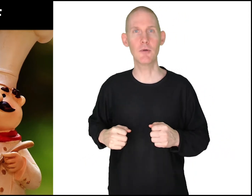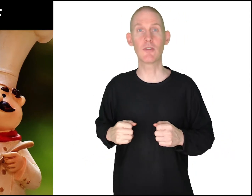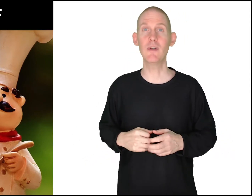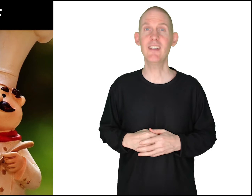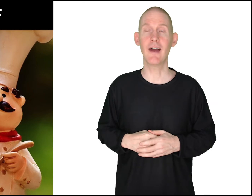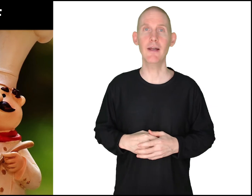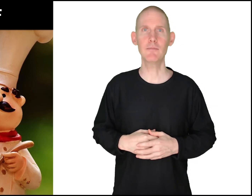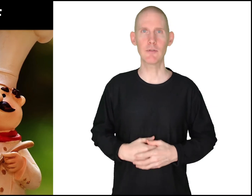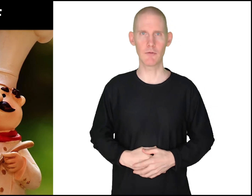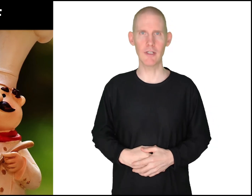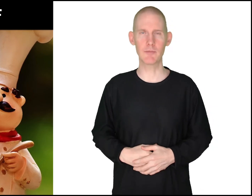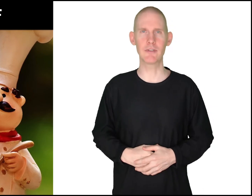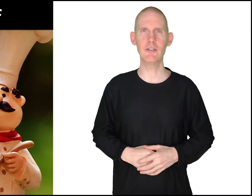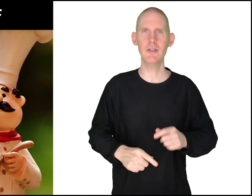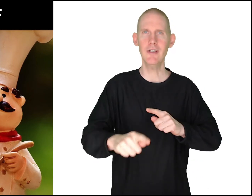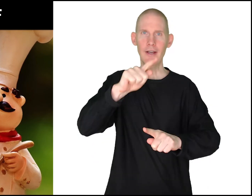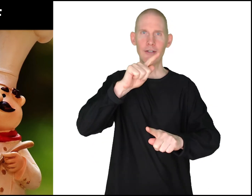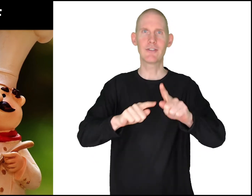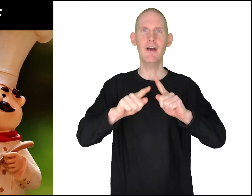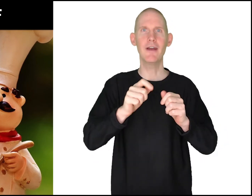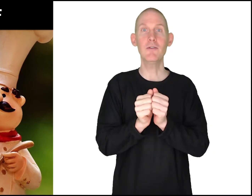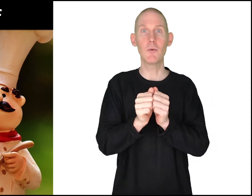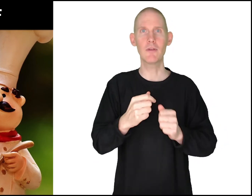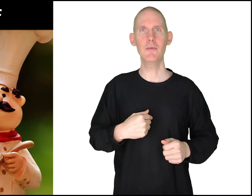it 3 times from the rest position. Sign with me.